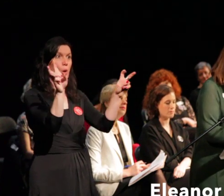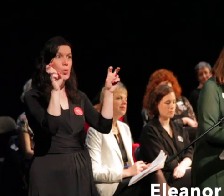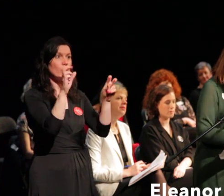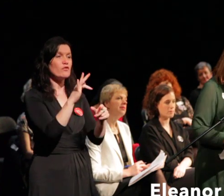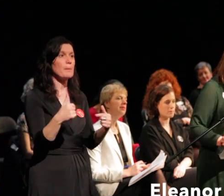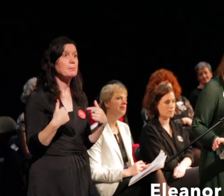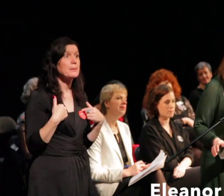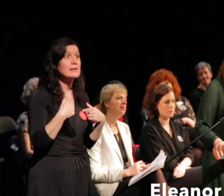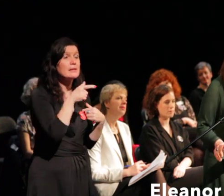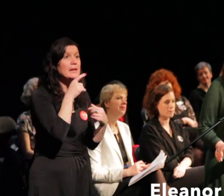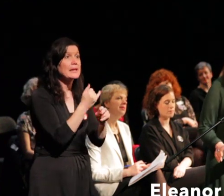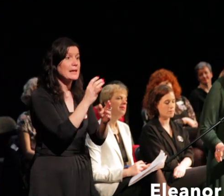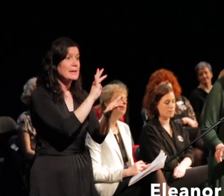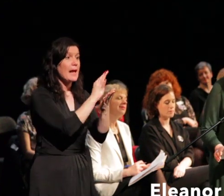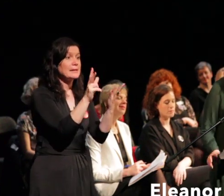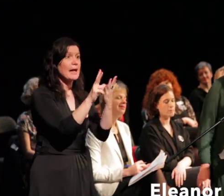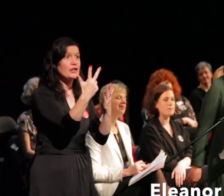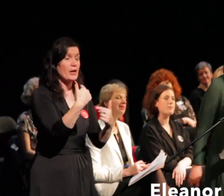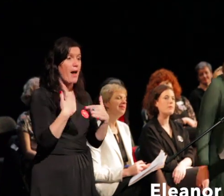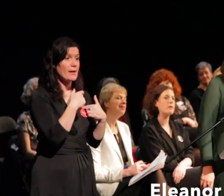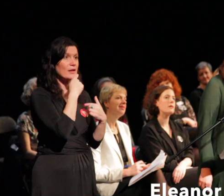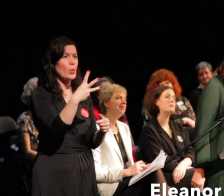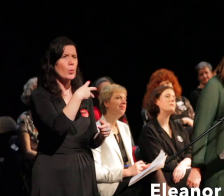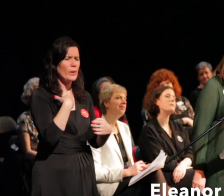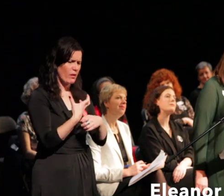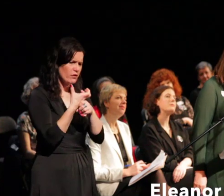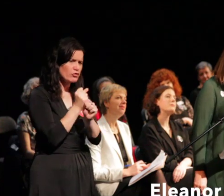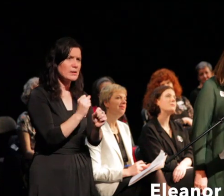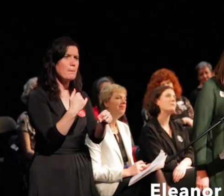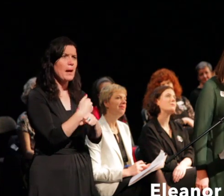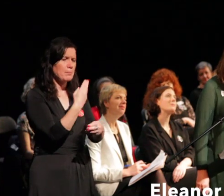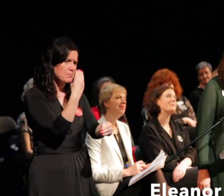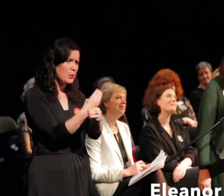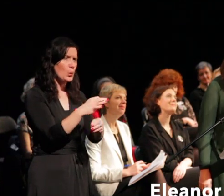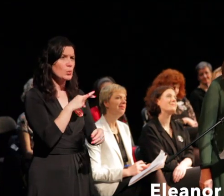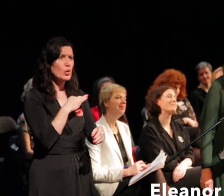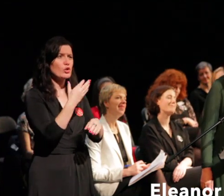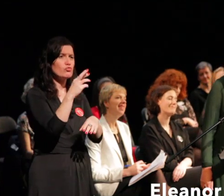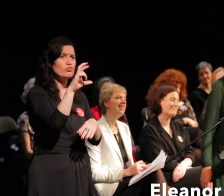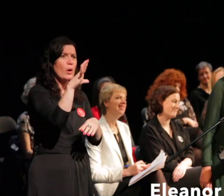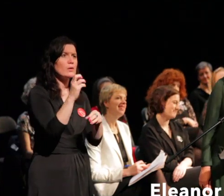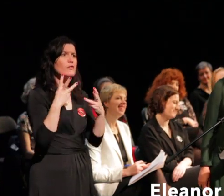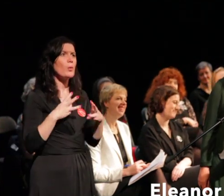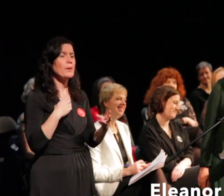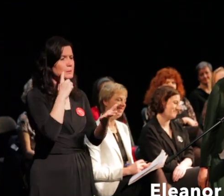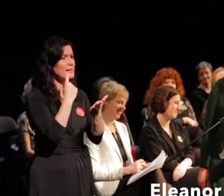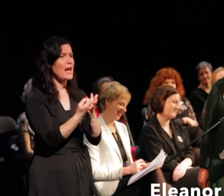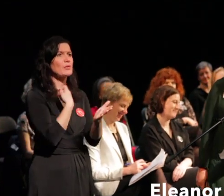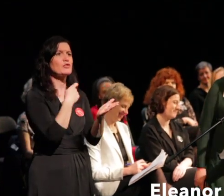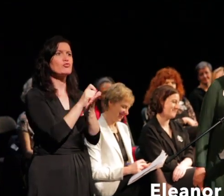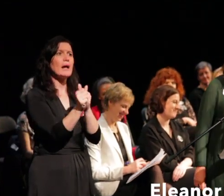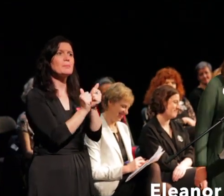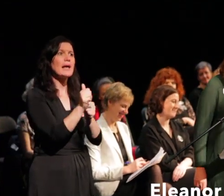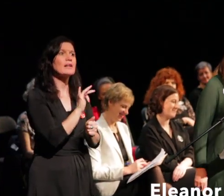me speaking in 1983. We were frustrated by the lack of good roles for women and decided we'd have to write them